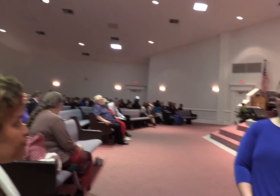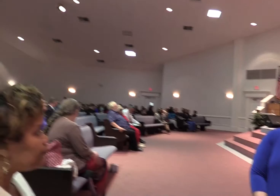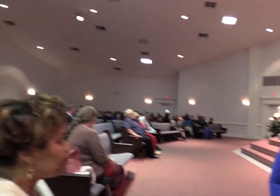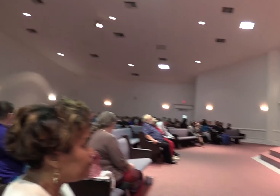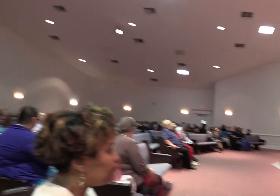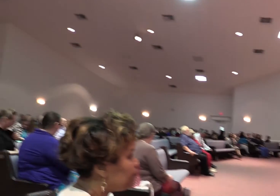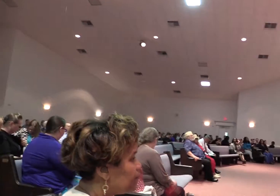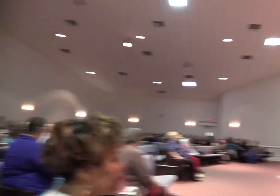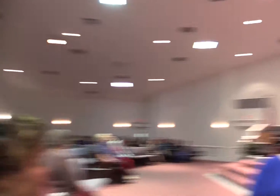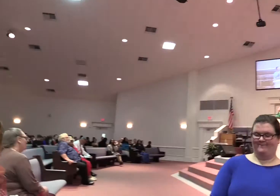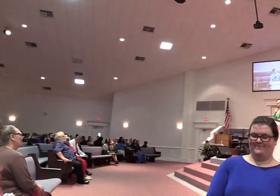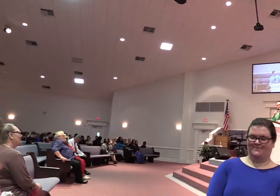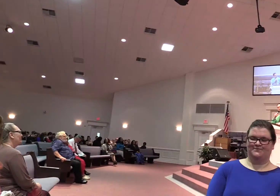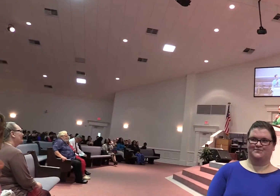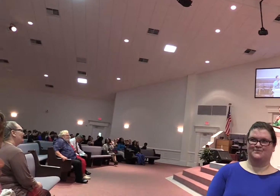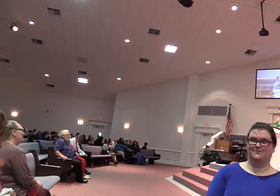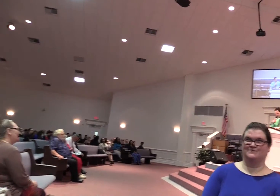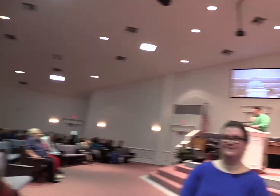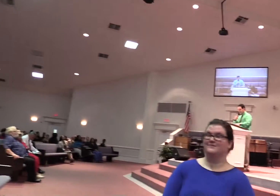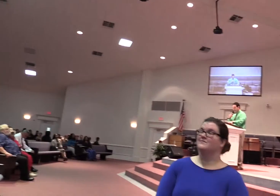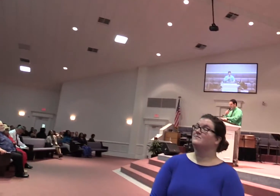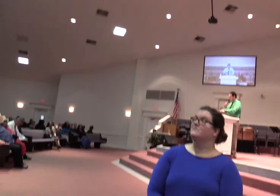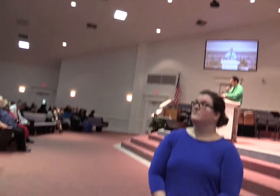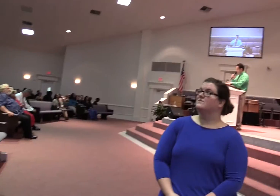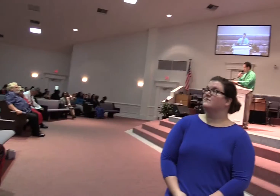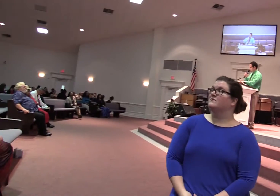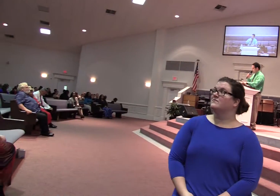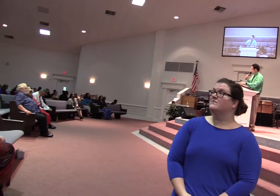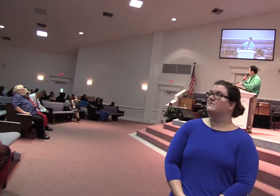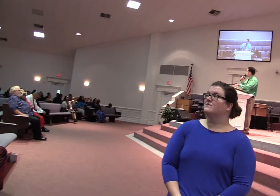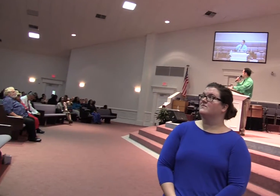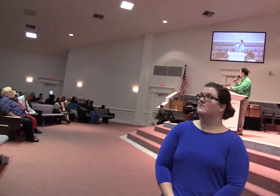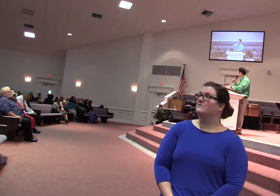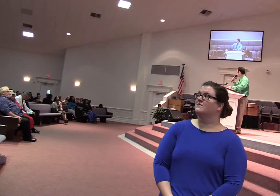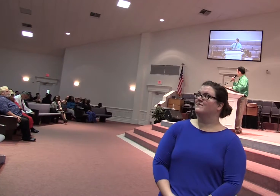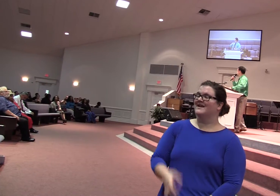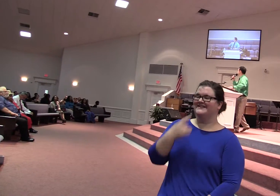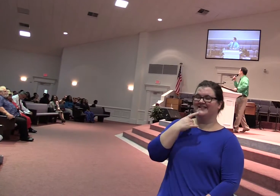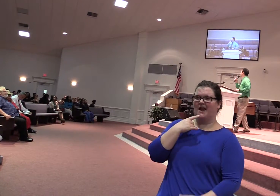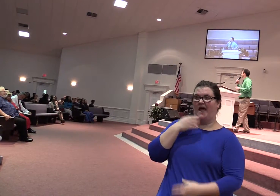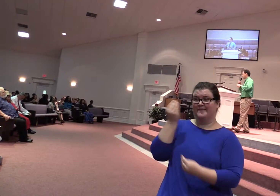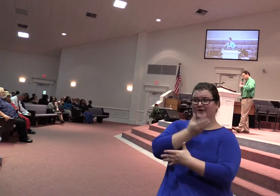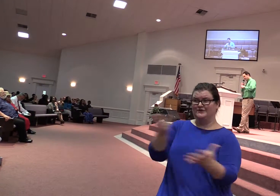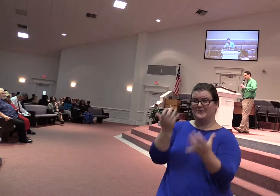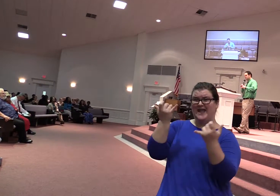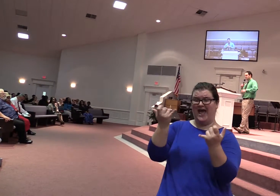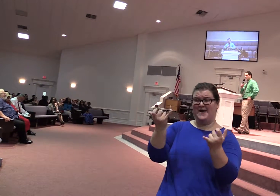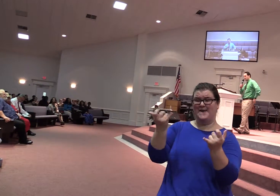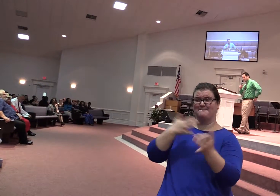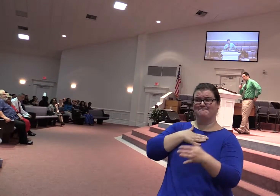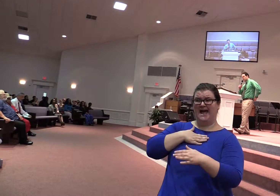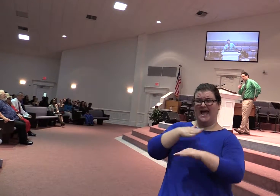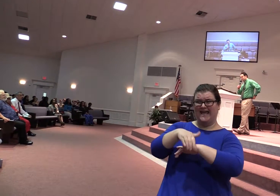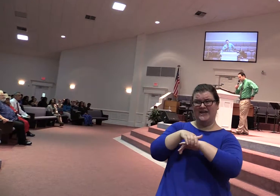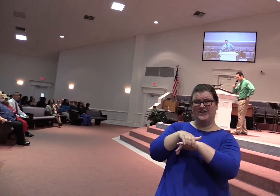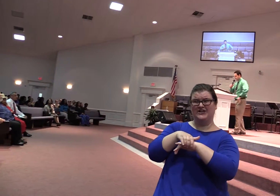Gonna make a disclaimer out here. Amen. I'm gonna murder the King's English. Amen. It's guaranteed I